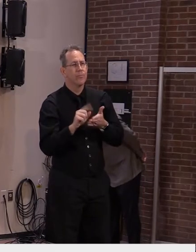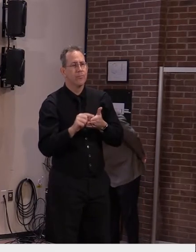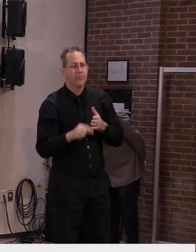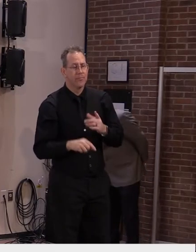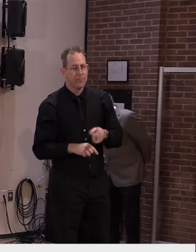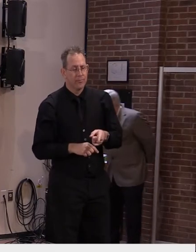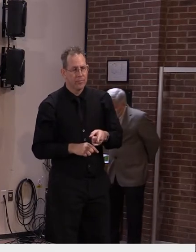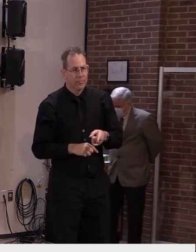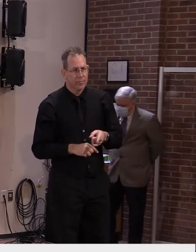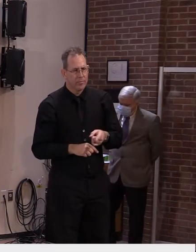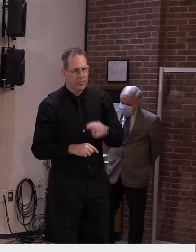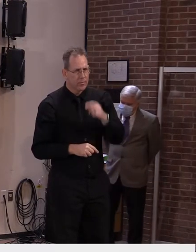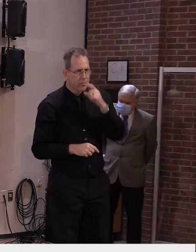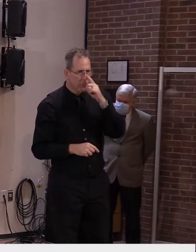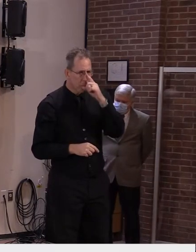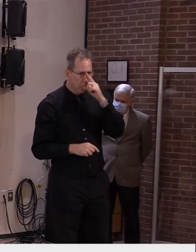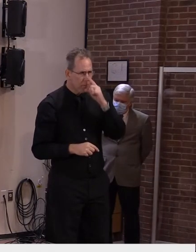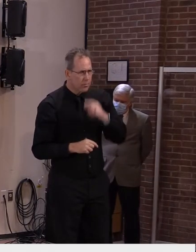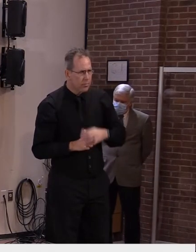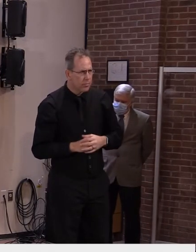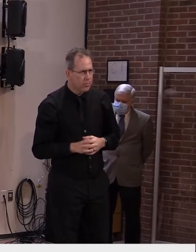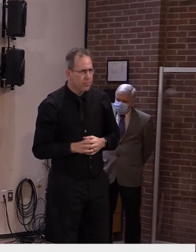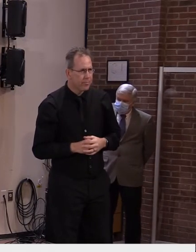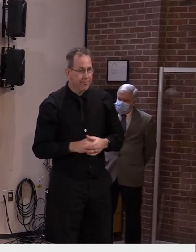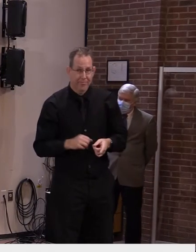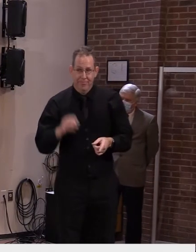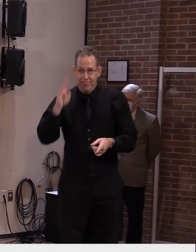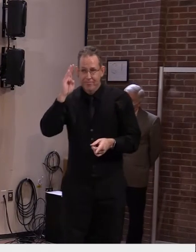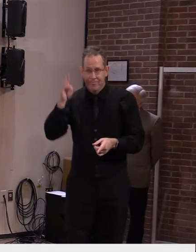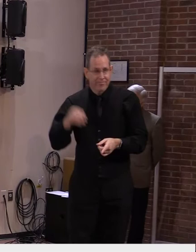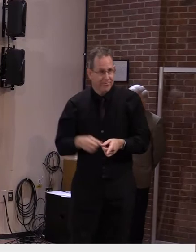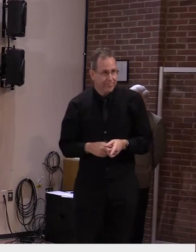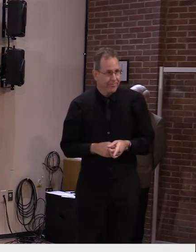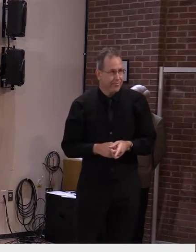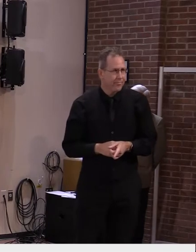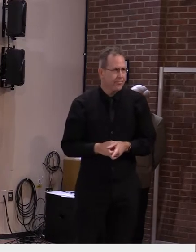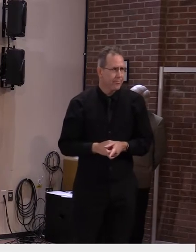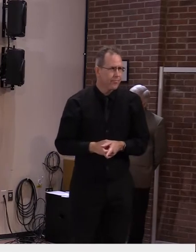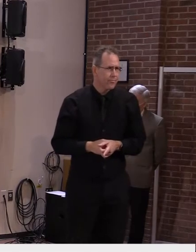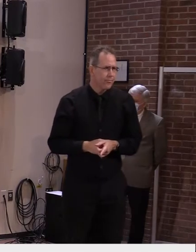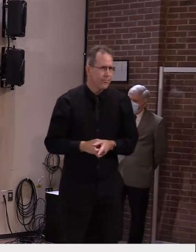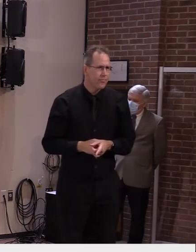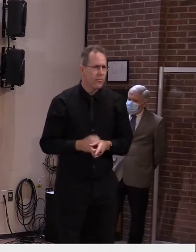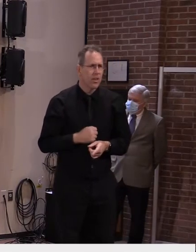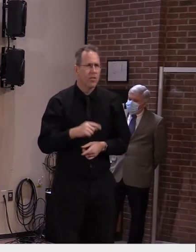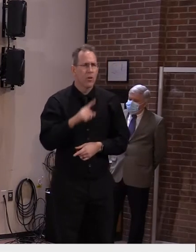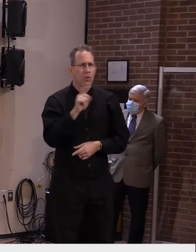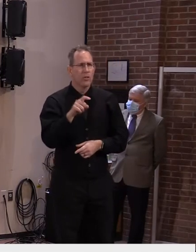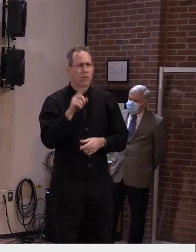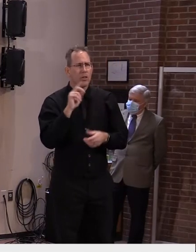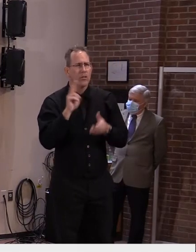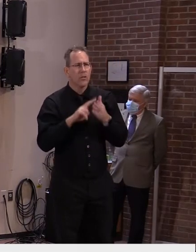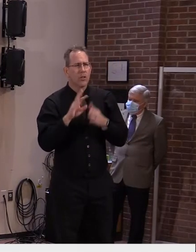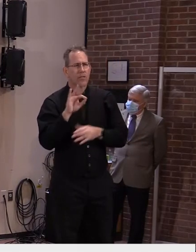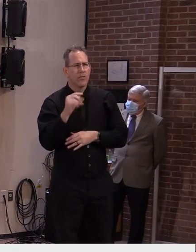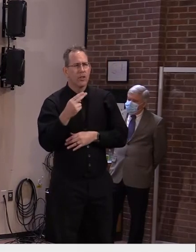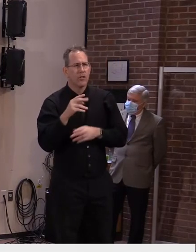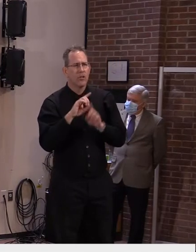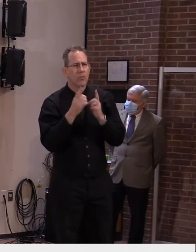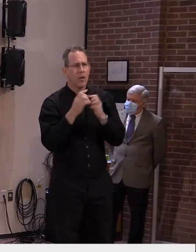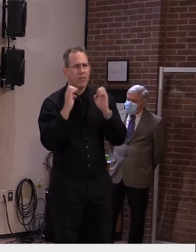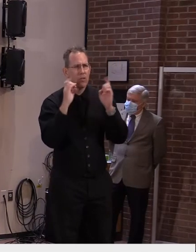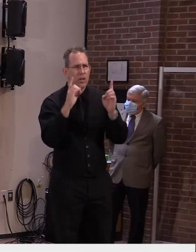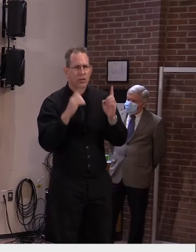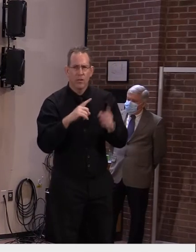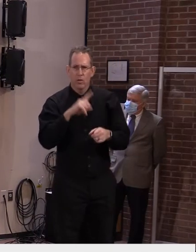Good afternoon. I have a question for Secretary French. We've heard from a local parent who is wondering why the age